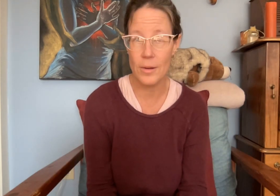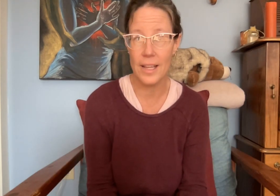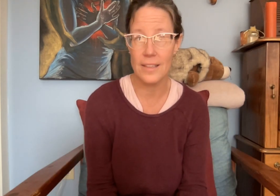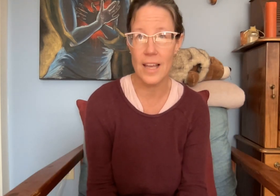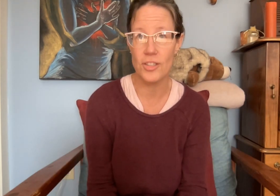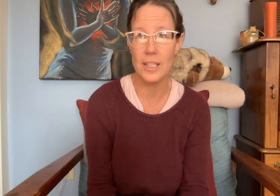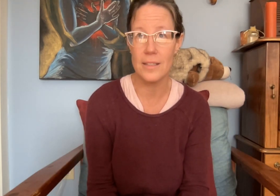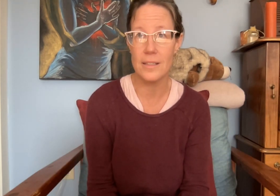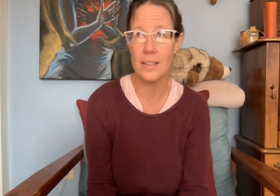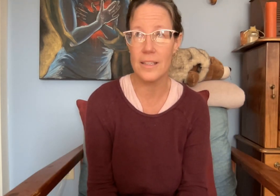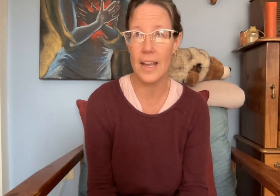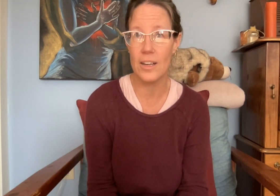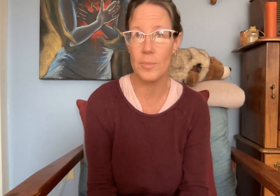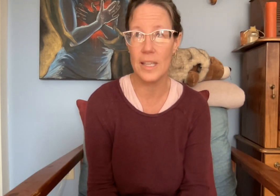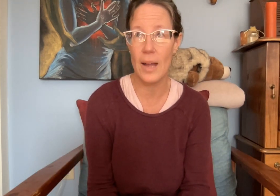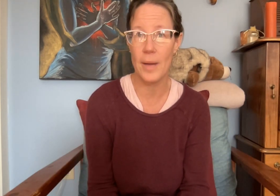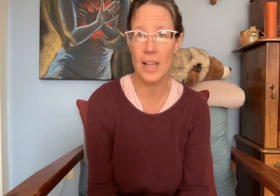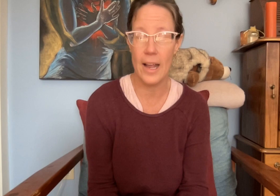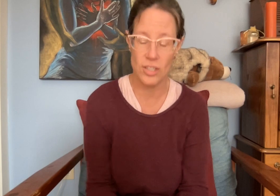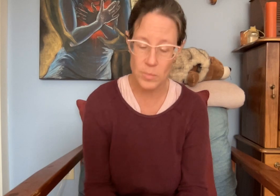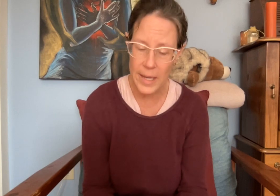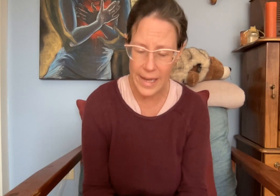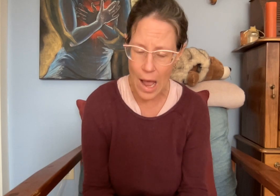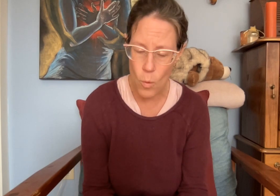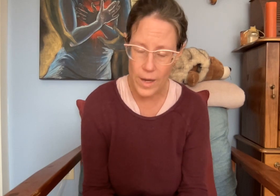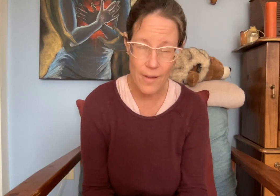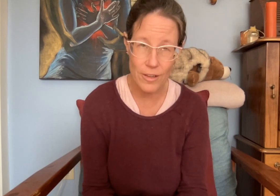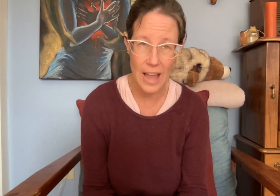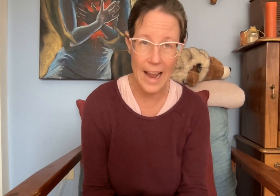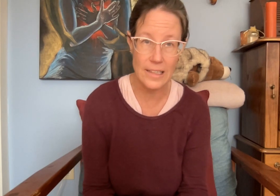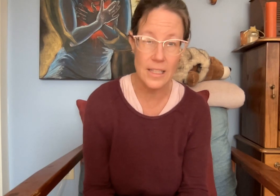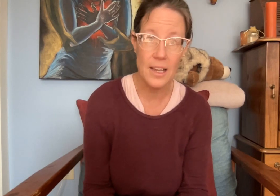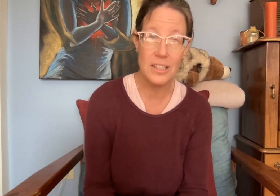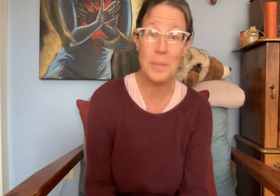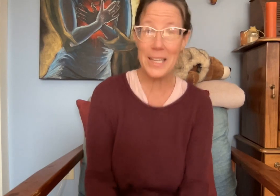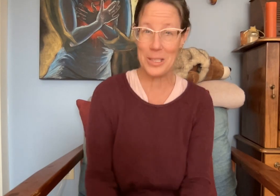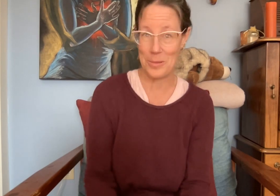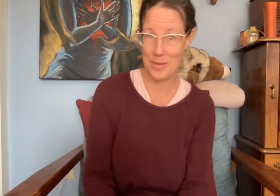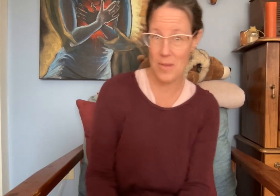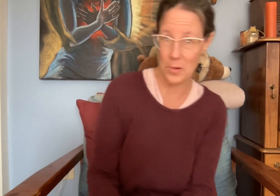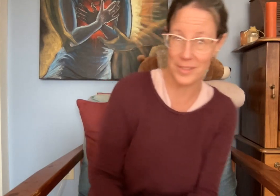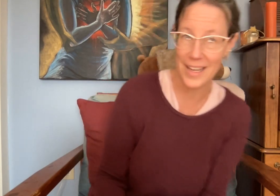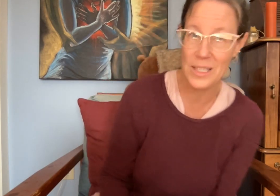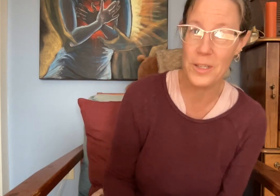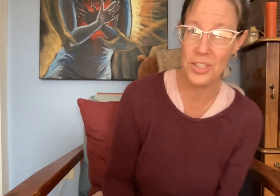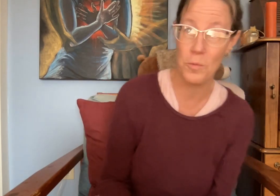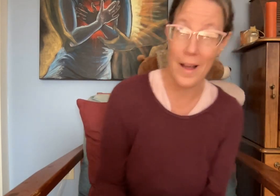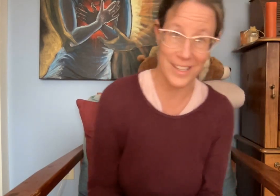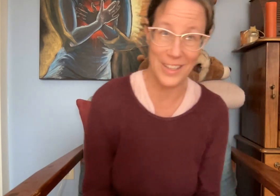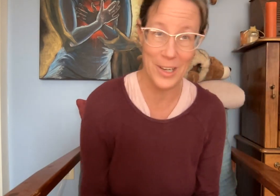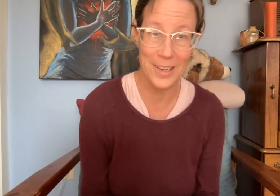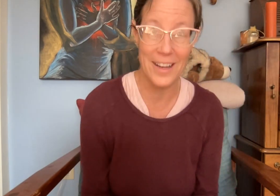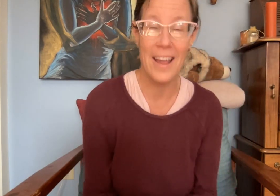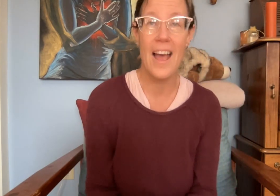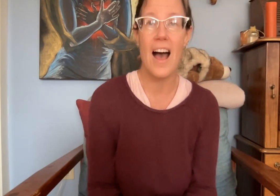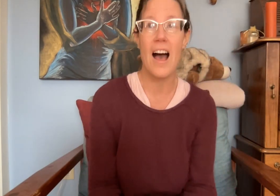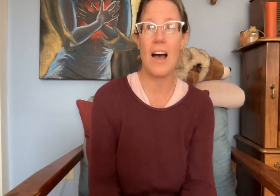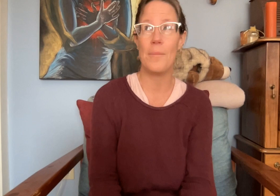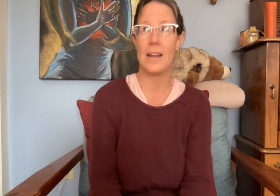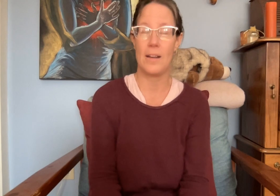the sessions because, again, it'll be line by line. Just pick out whatever lines speak to you the most as the ones you want to learn, and